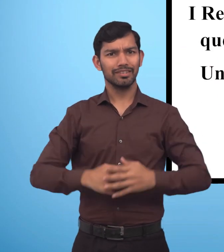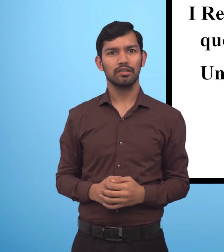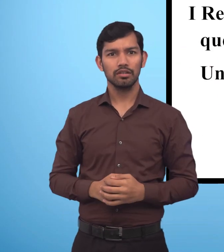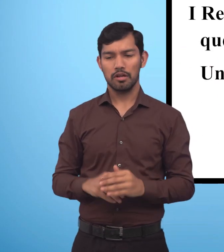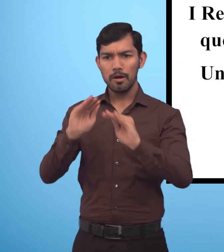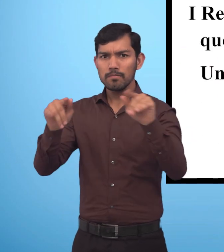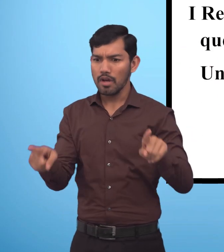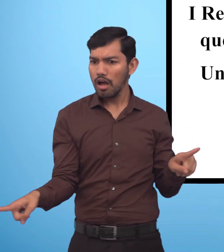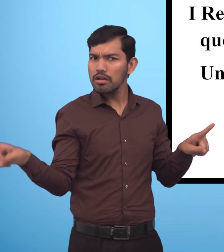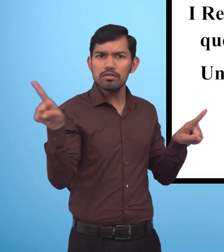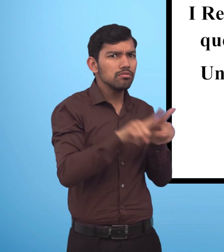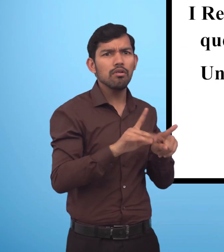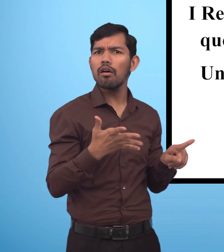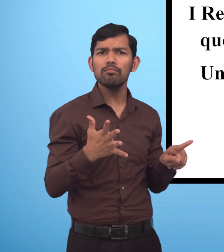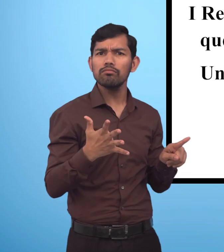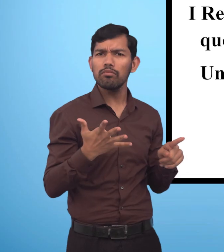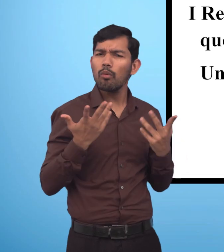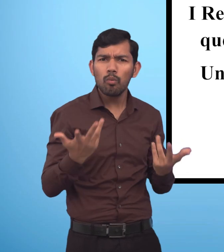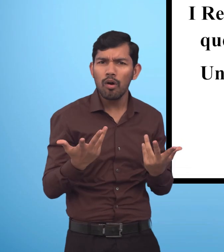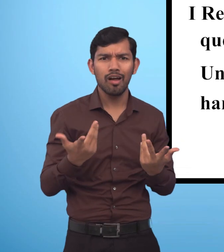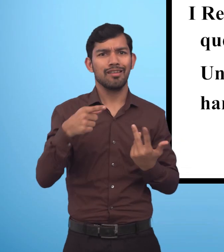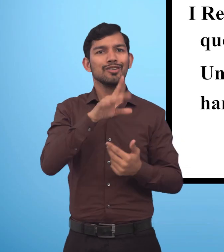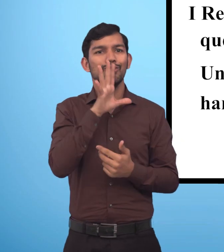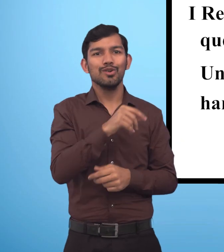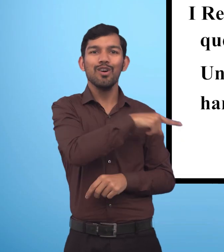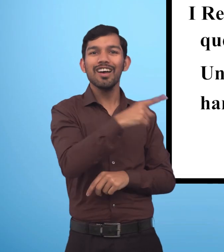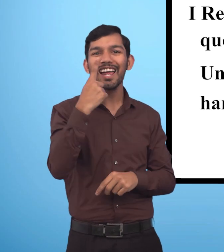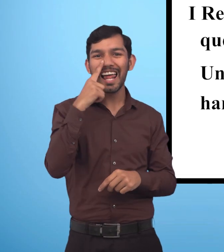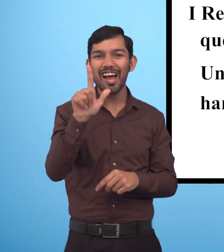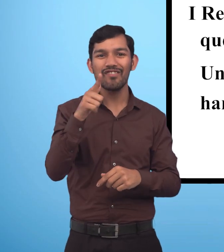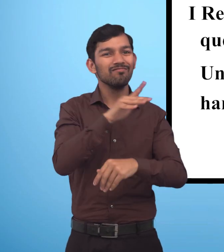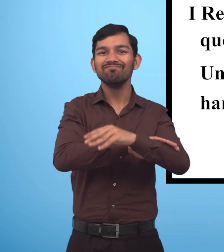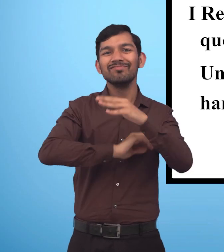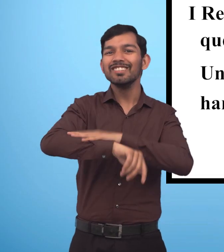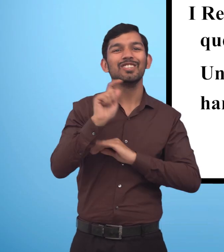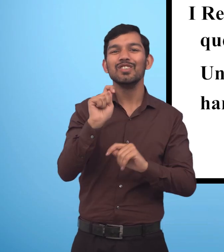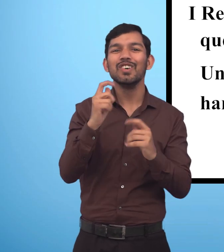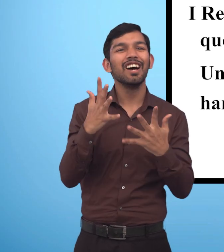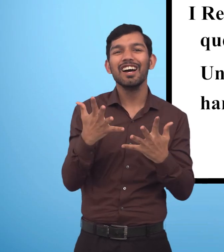Unlike other children, she could not use her hands in the usual way.